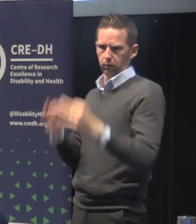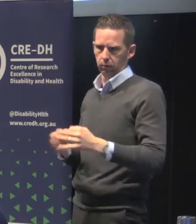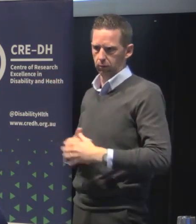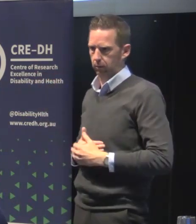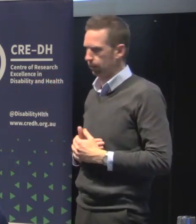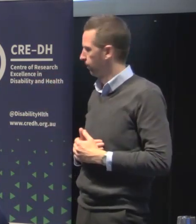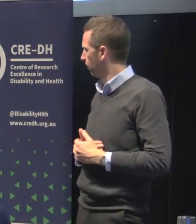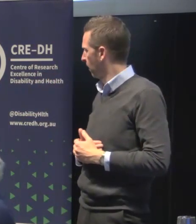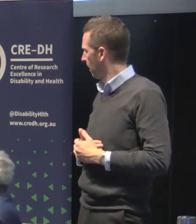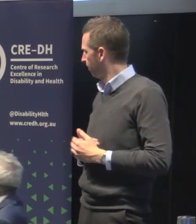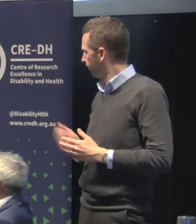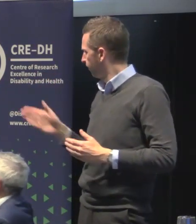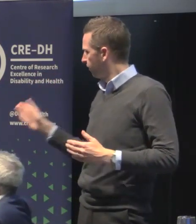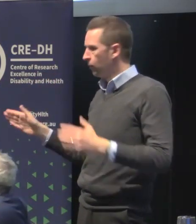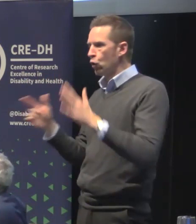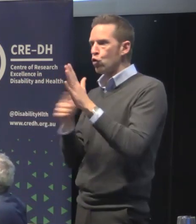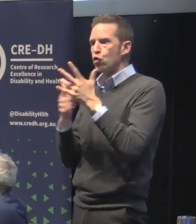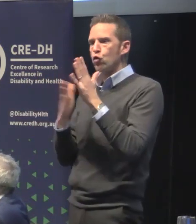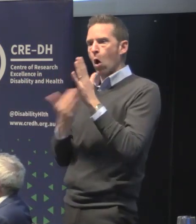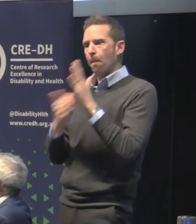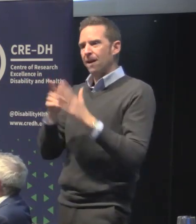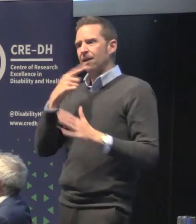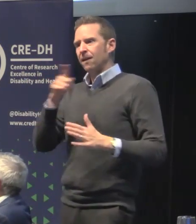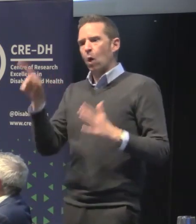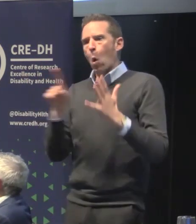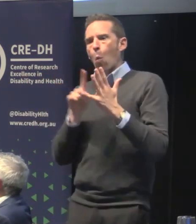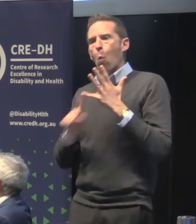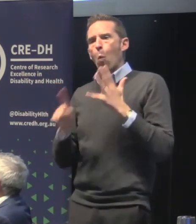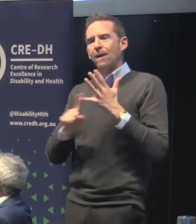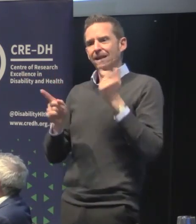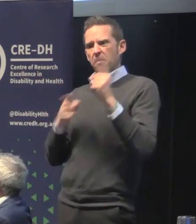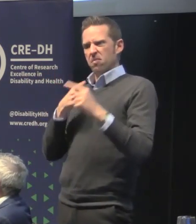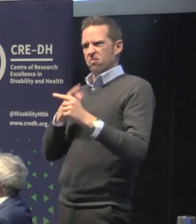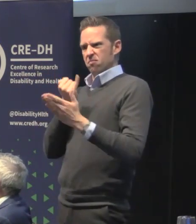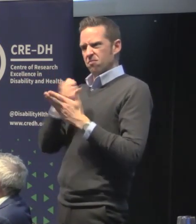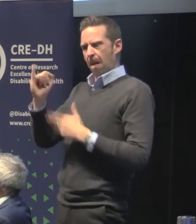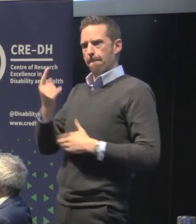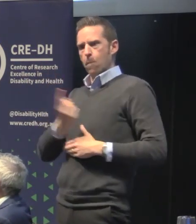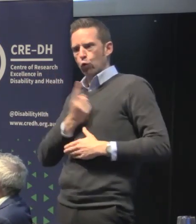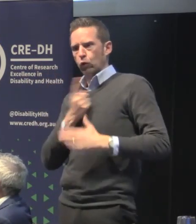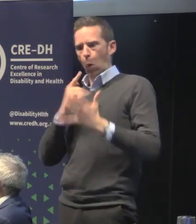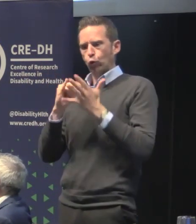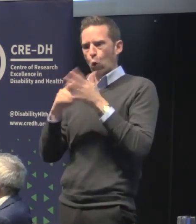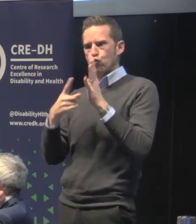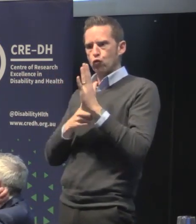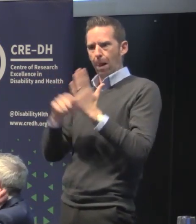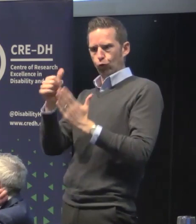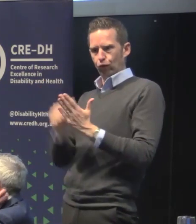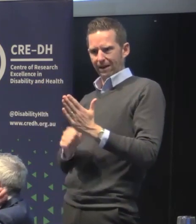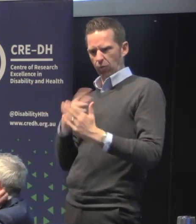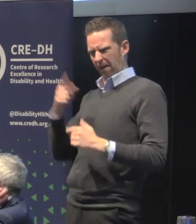we're going this away. Trade unions sometimes are against the whole personalisation agenda because it's seen